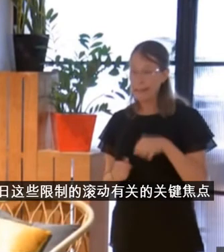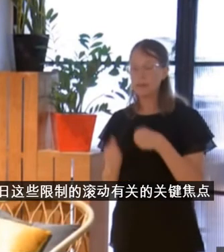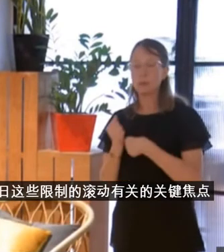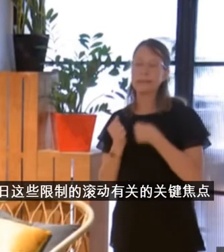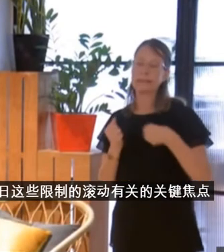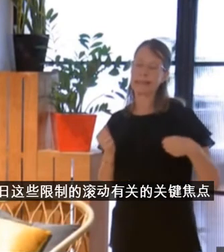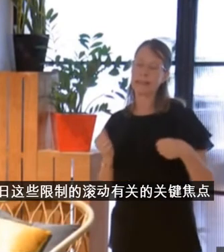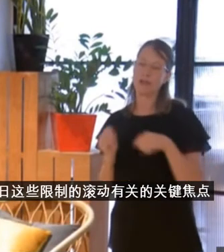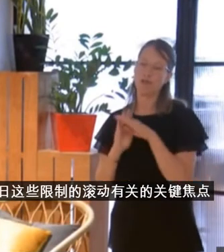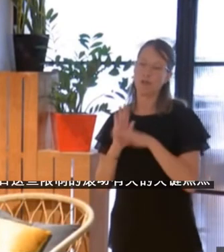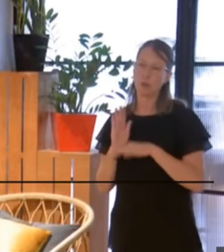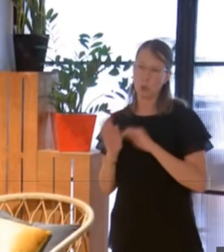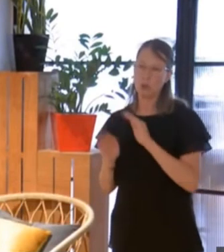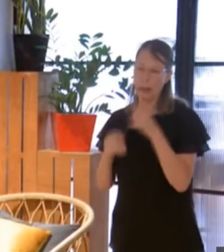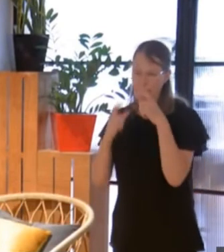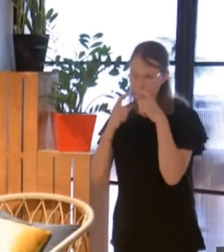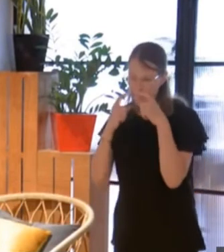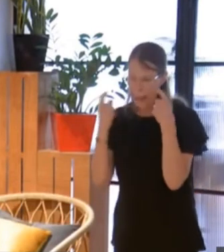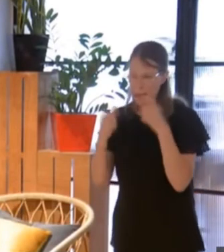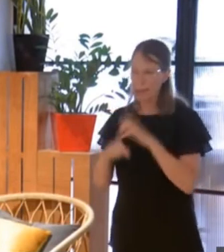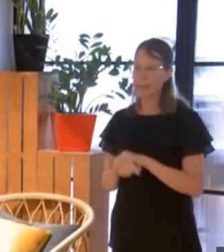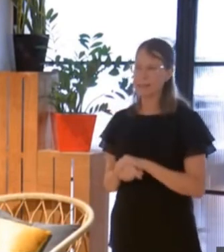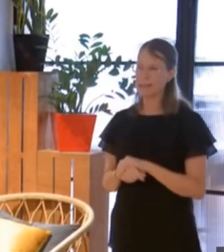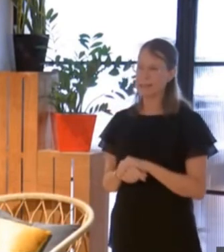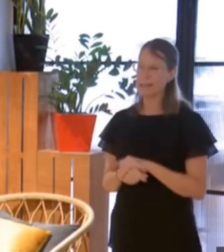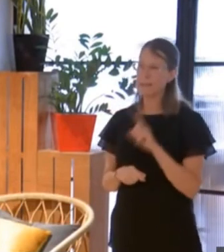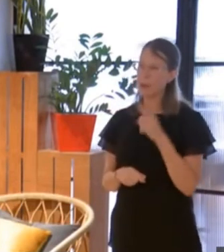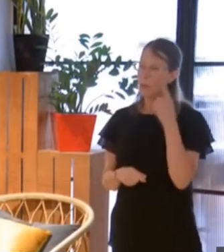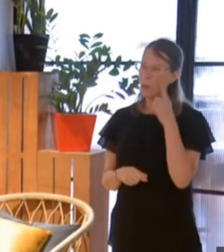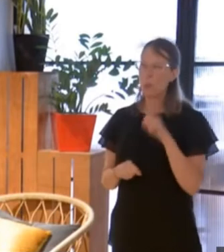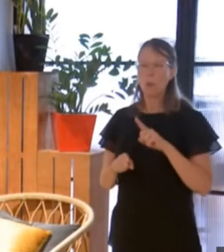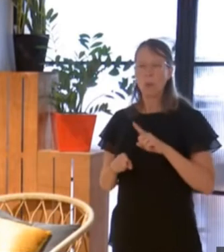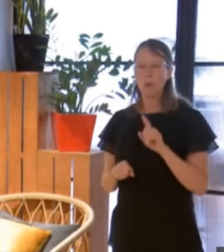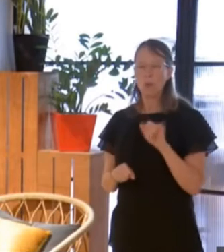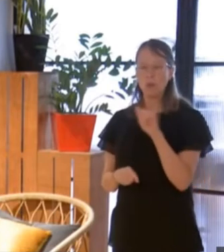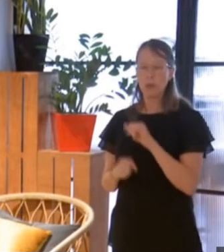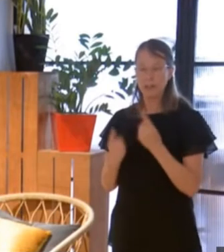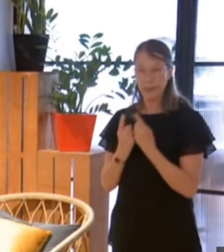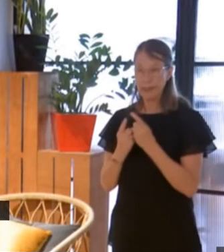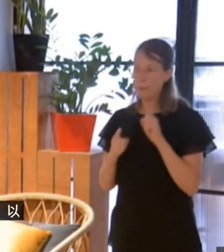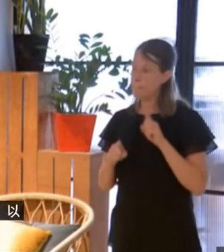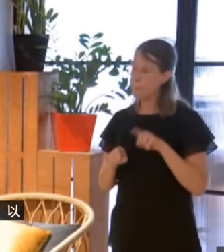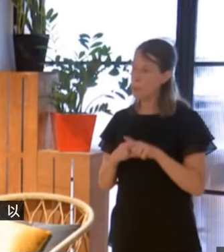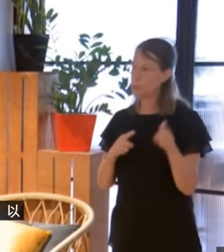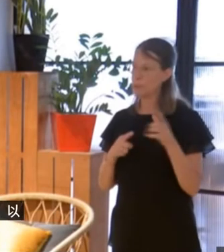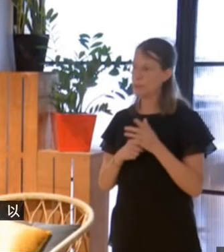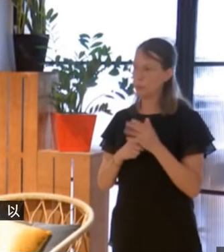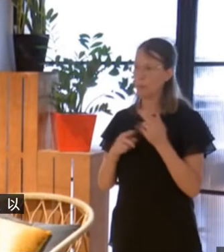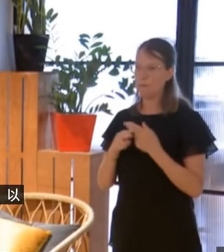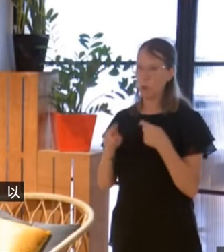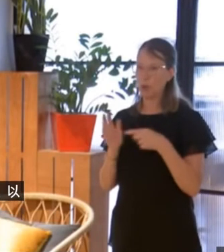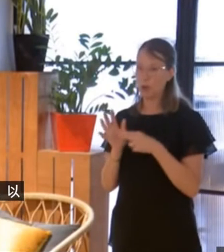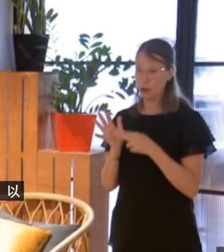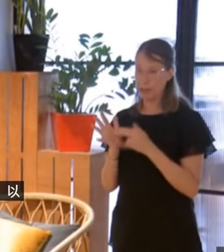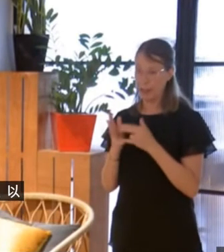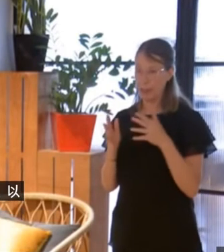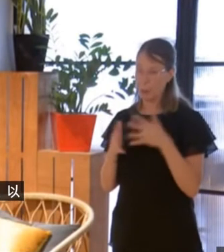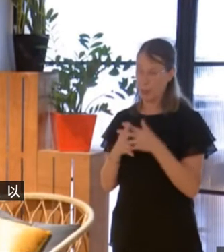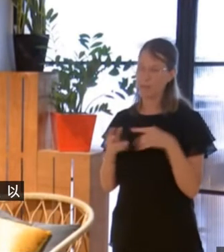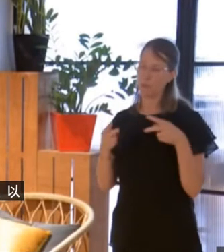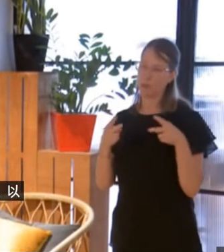February 27, was when we looked down the priorities of what's most important to the people of our state, there were two key things we wanted to achieve. Bringing